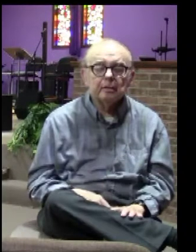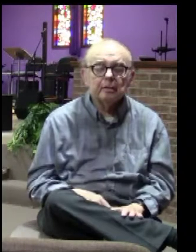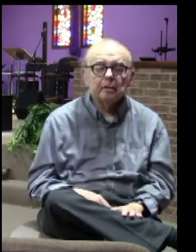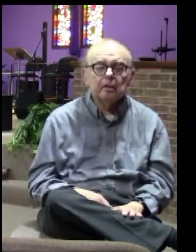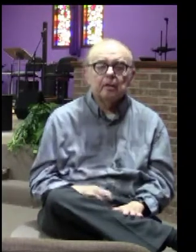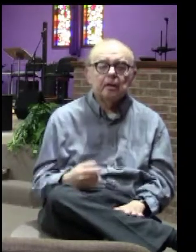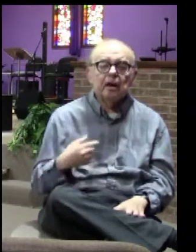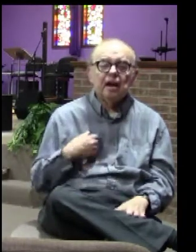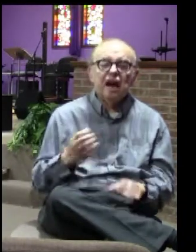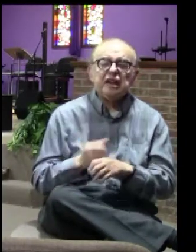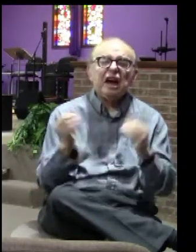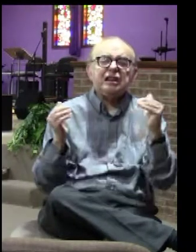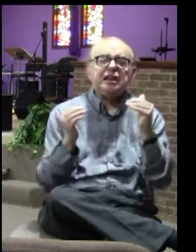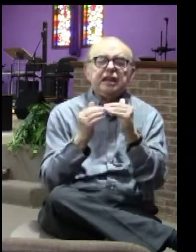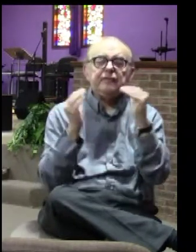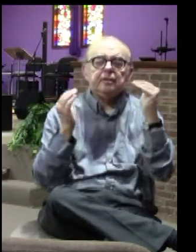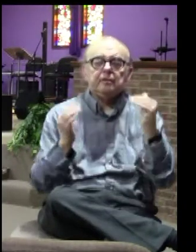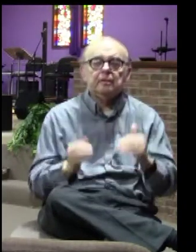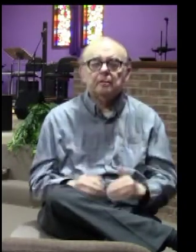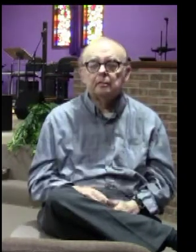And I got even.